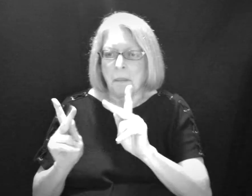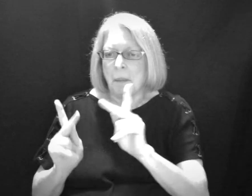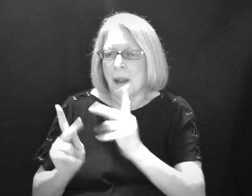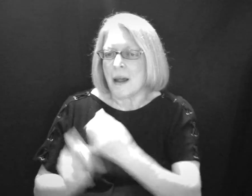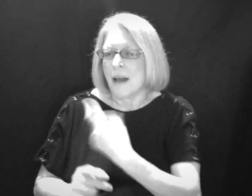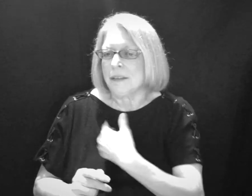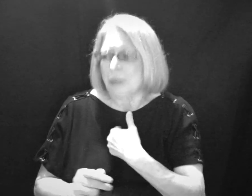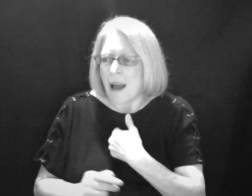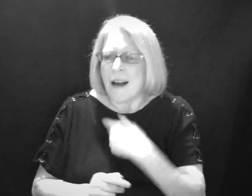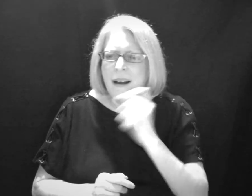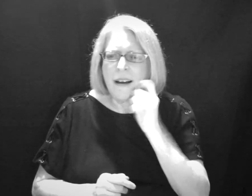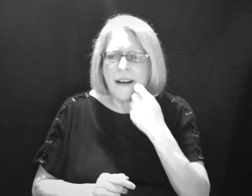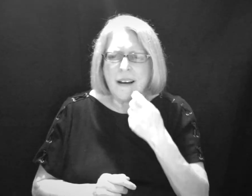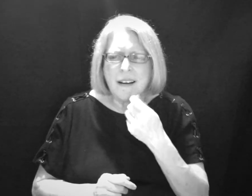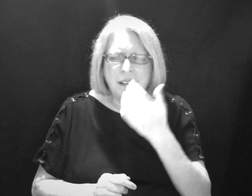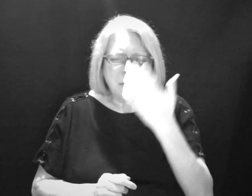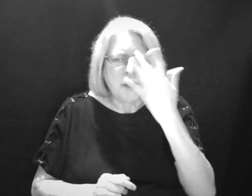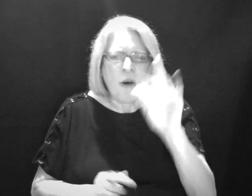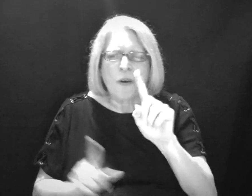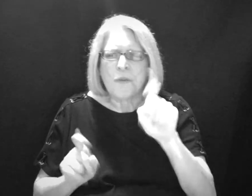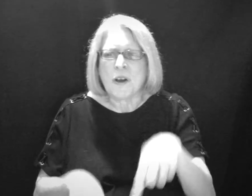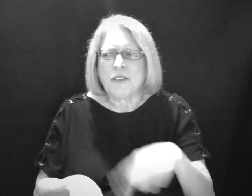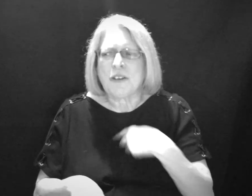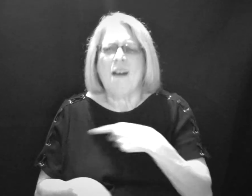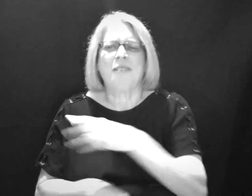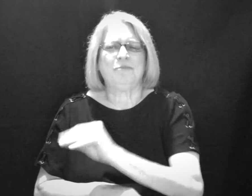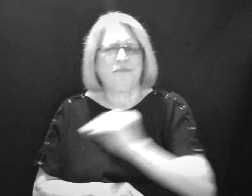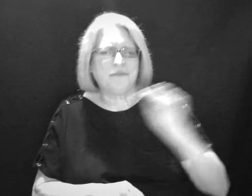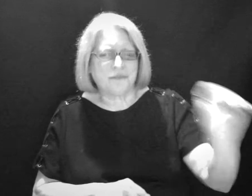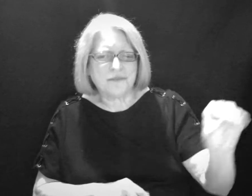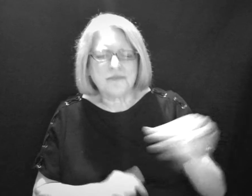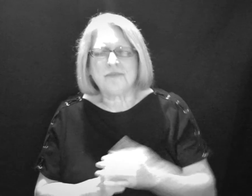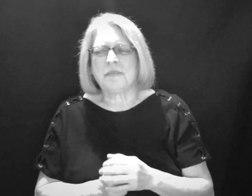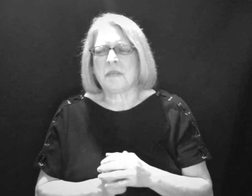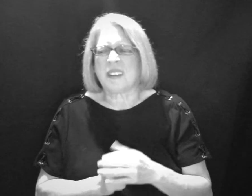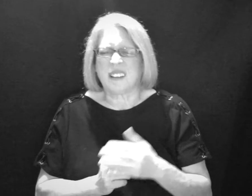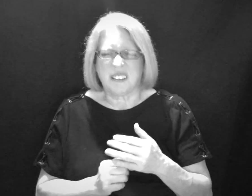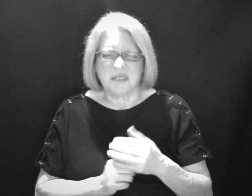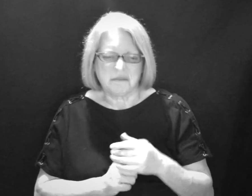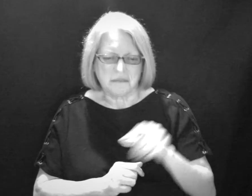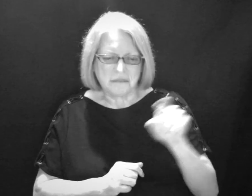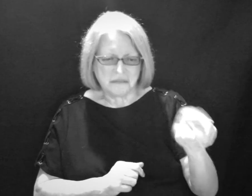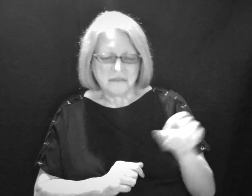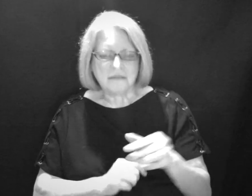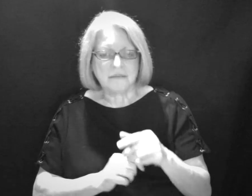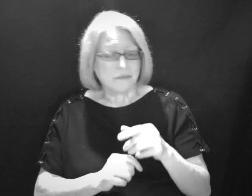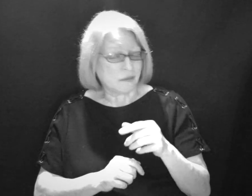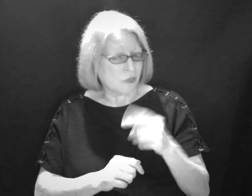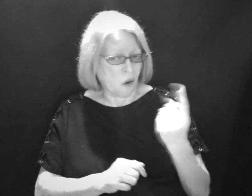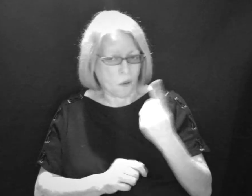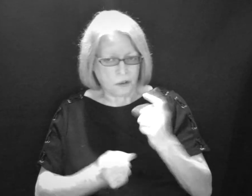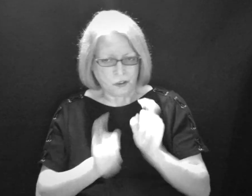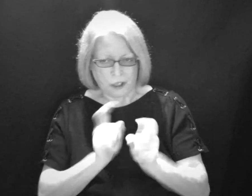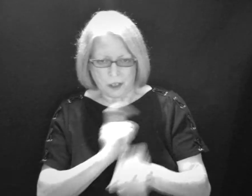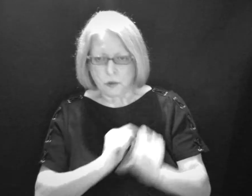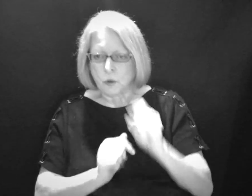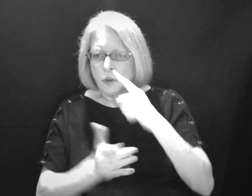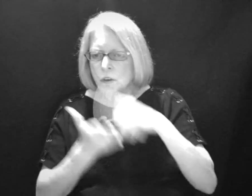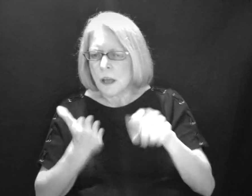visual editor, and press Edit. Okay, now let's paste in some text. Make sure you click on the Text tab. Go